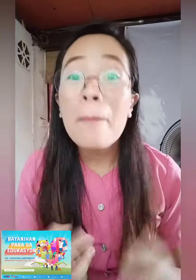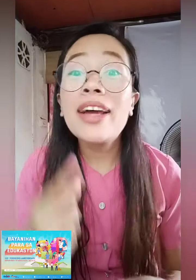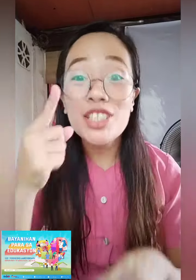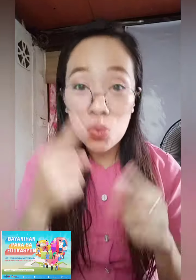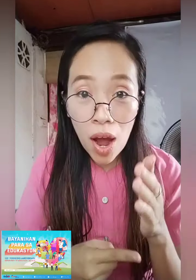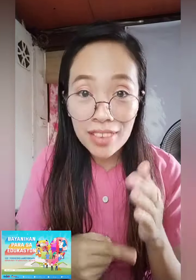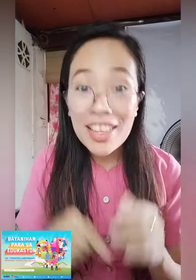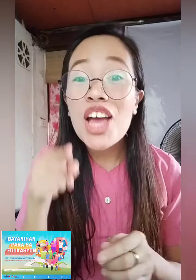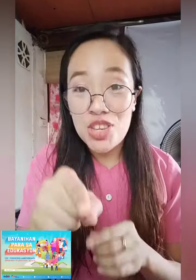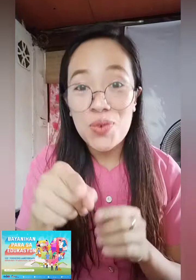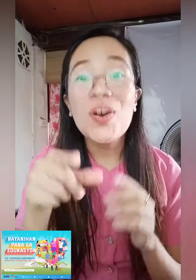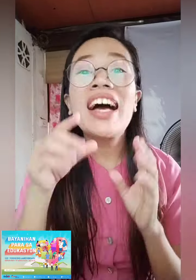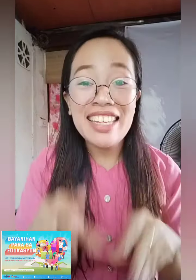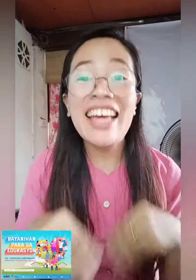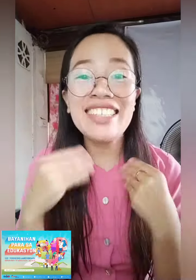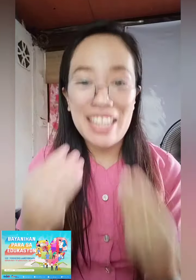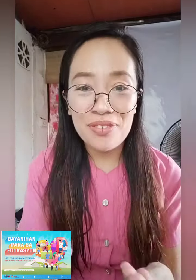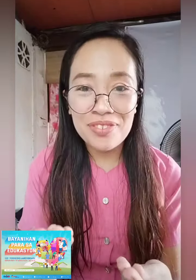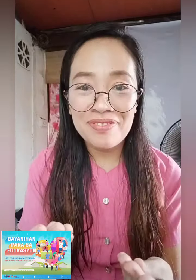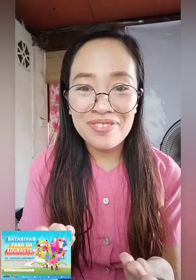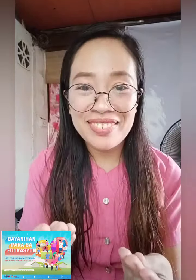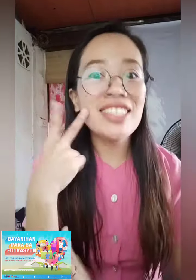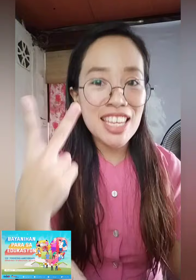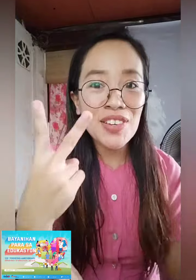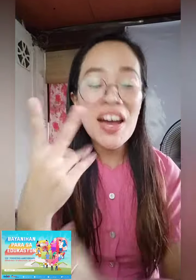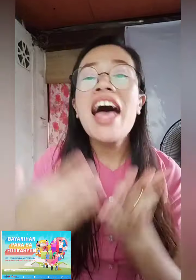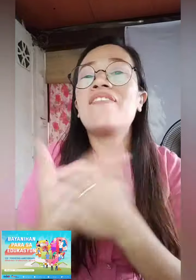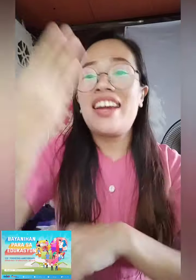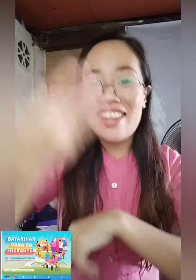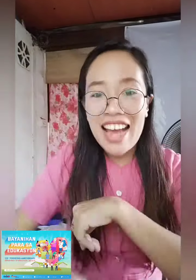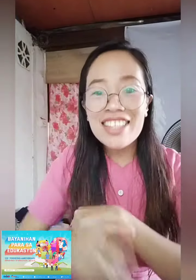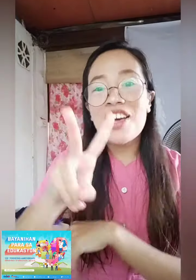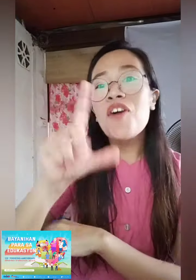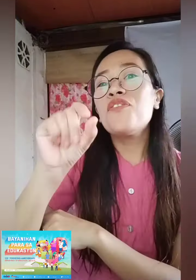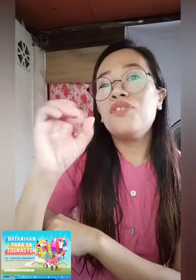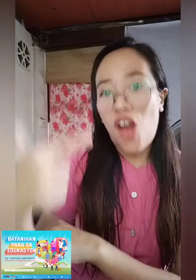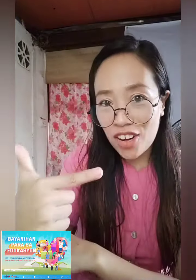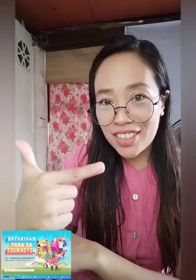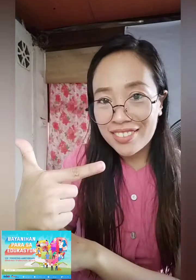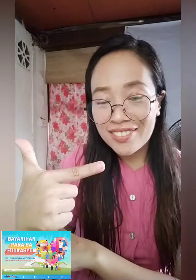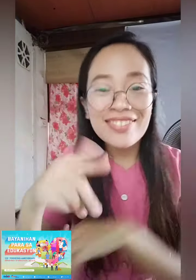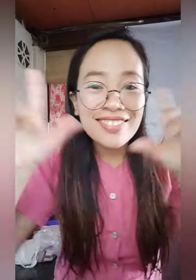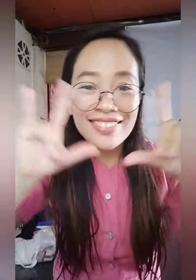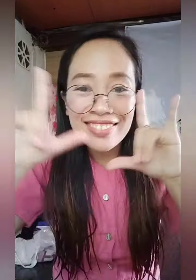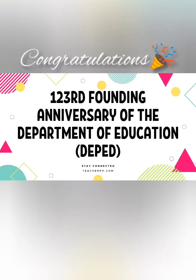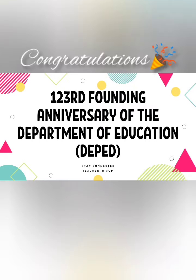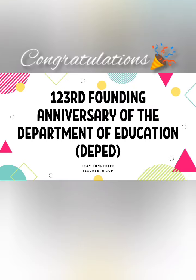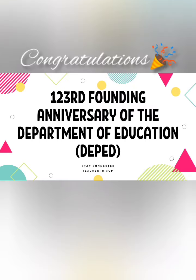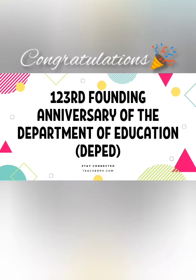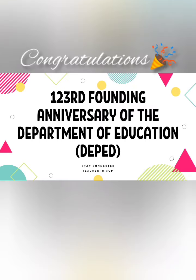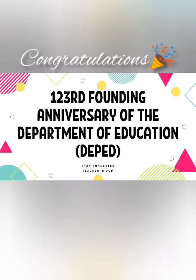it's what you can give. See you in my next vlog. Thank you.